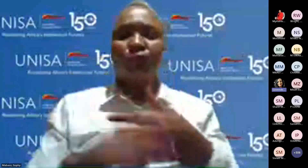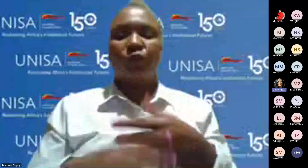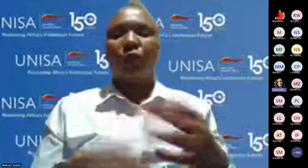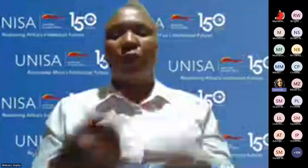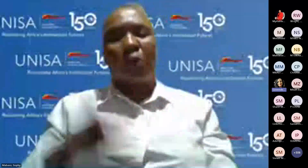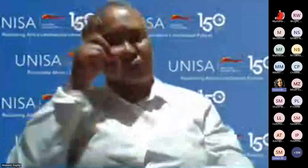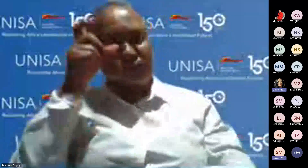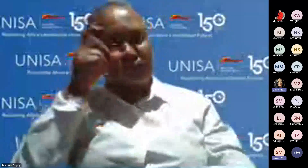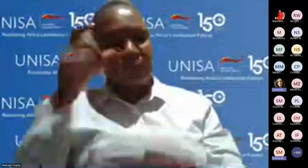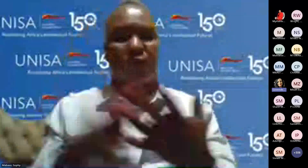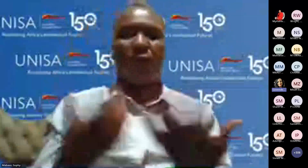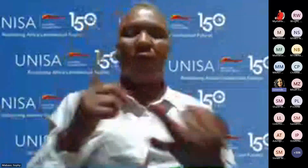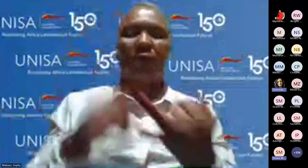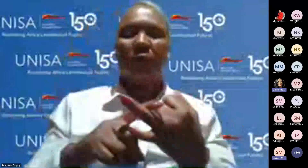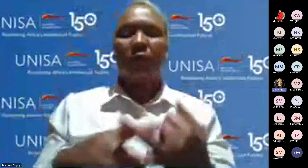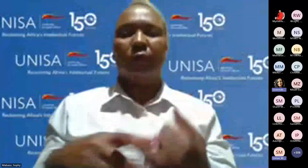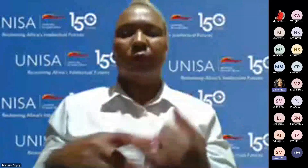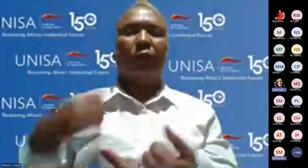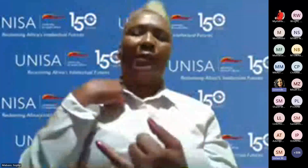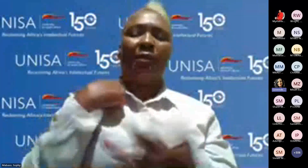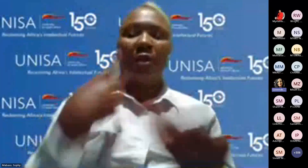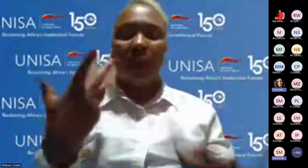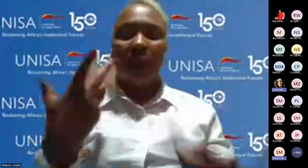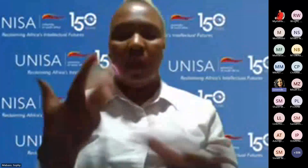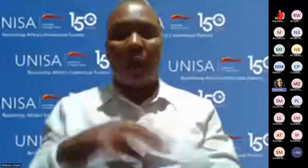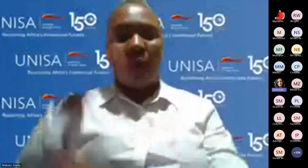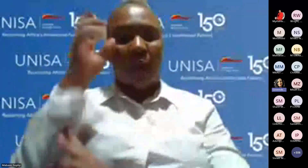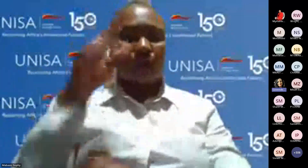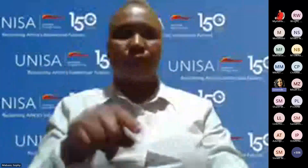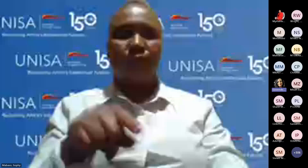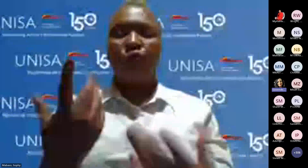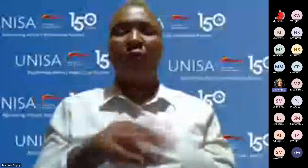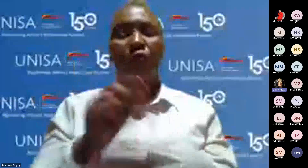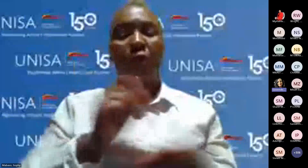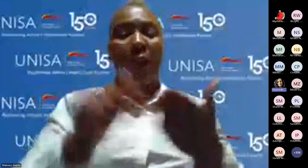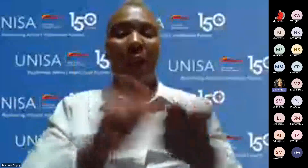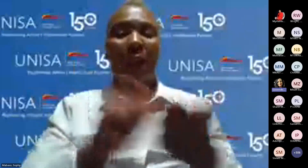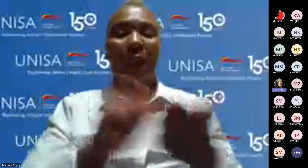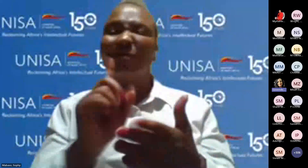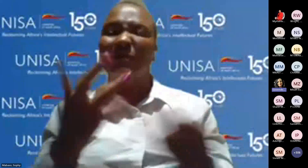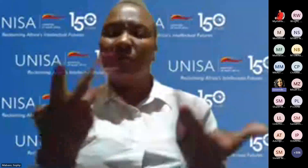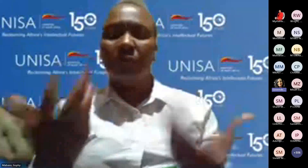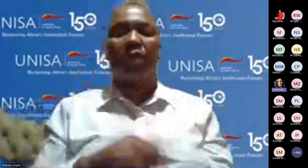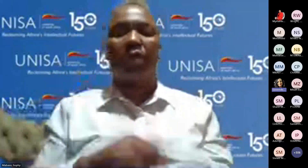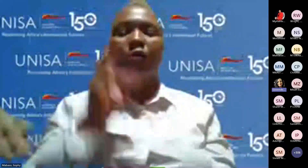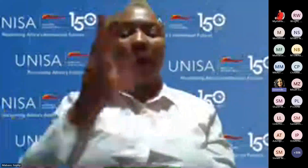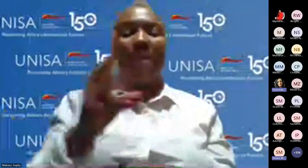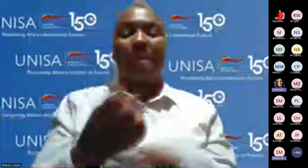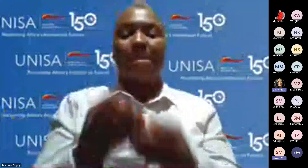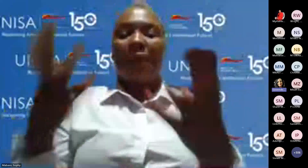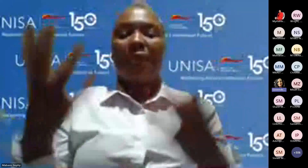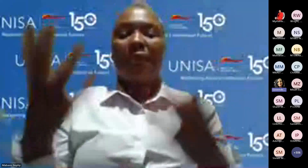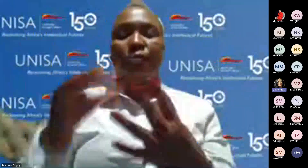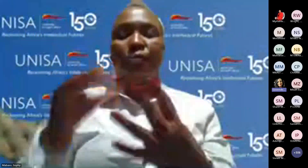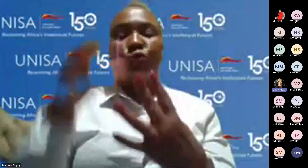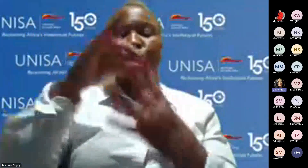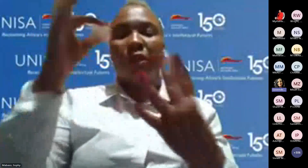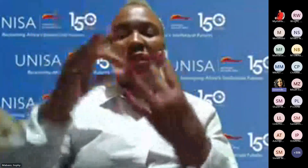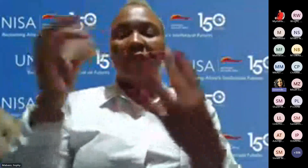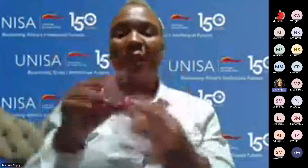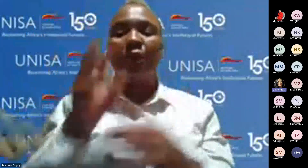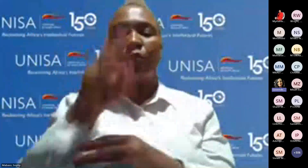prevent copying, and so forth. Okay, so please remember that what you'll be writing, if it's going to be multiple choice, it is what we